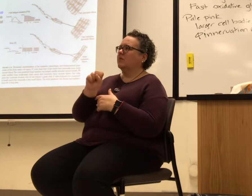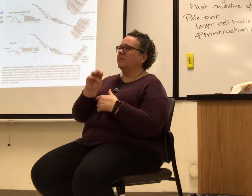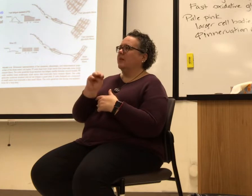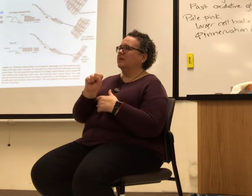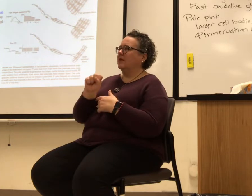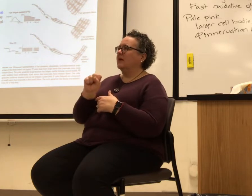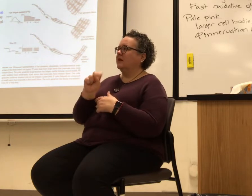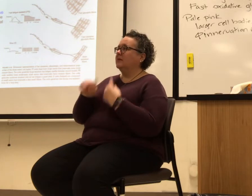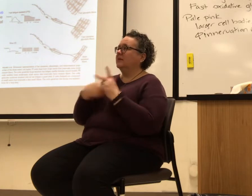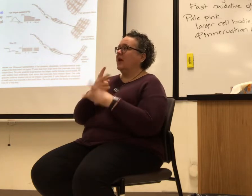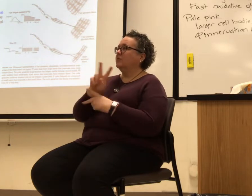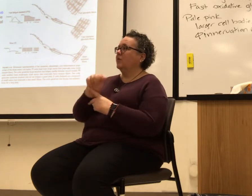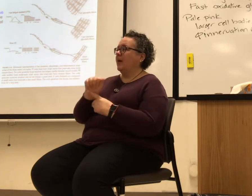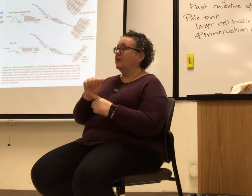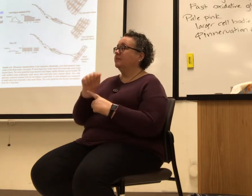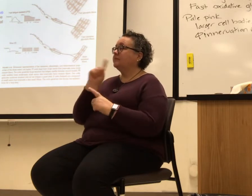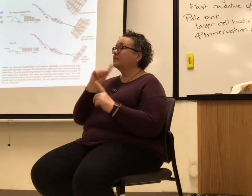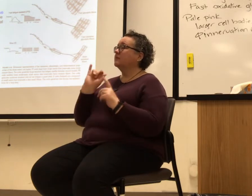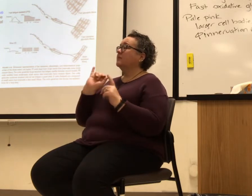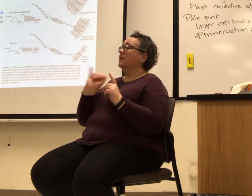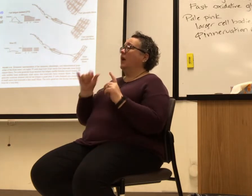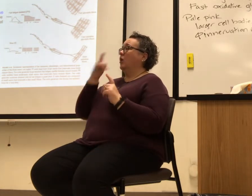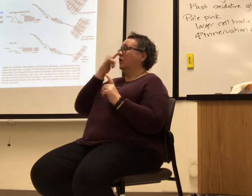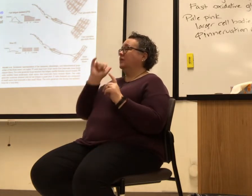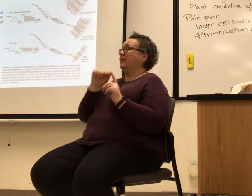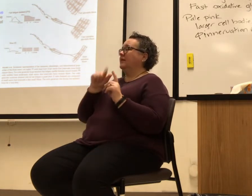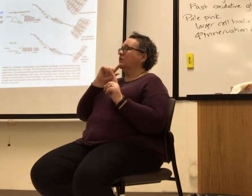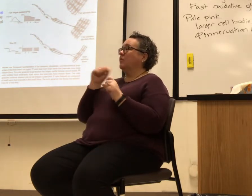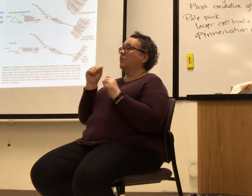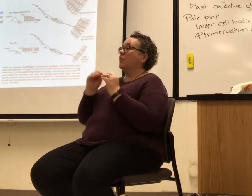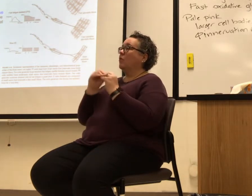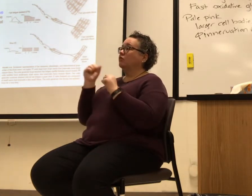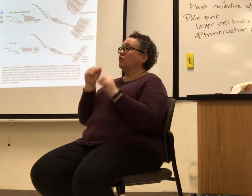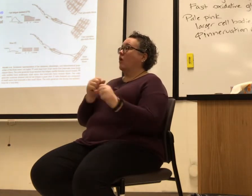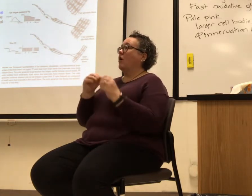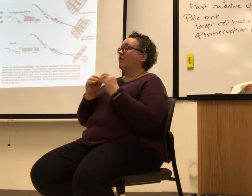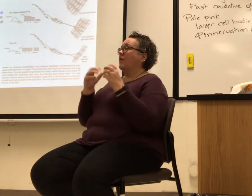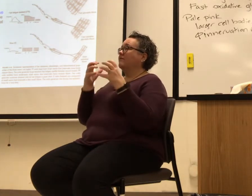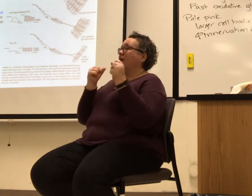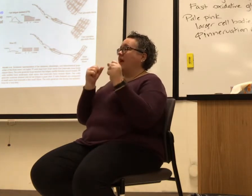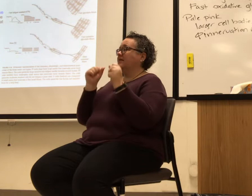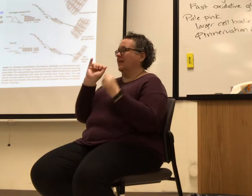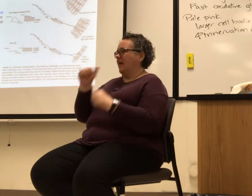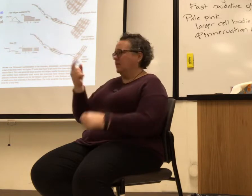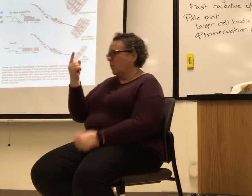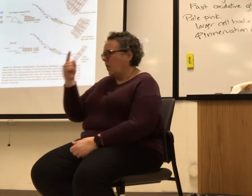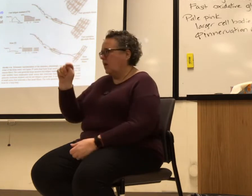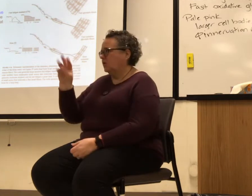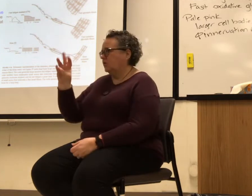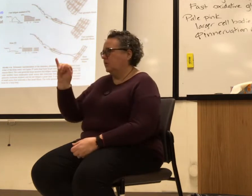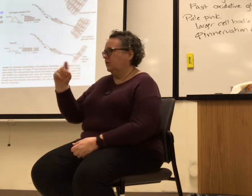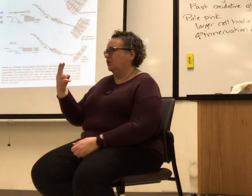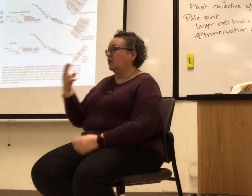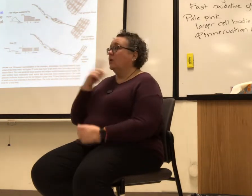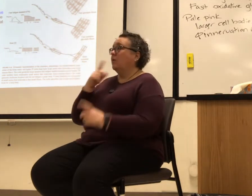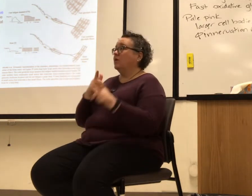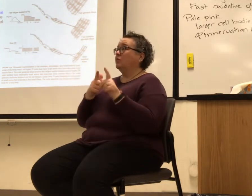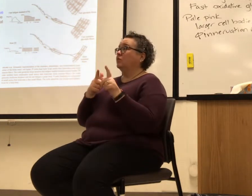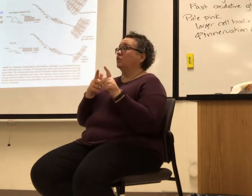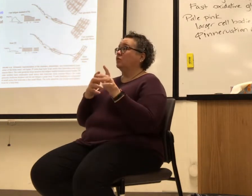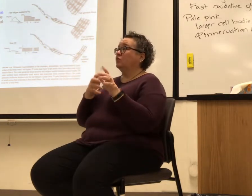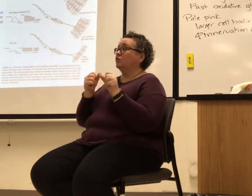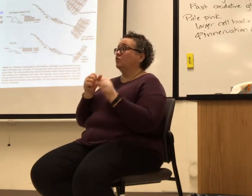So they kind of, the waveform looks like that. They're stronger, they're faster, okay? That's one twitch. And when you twitch them for an